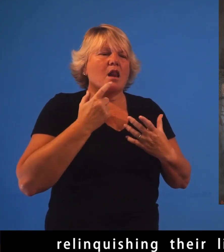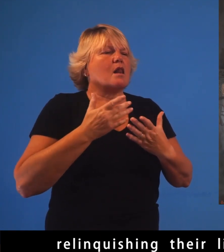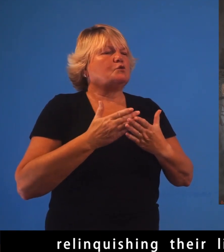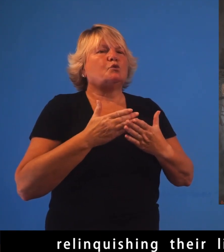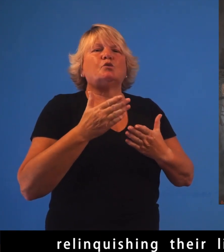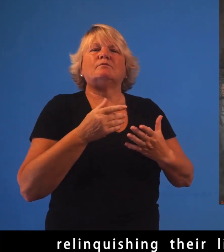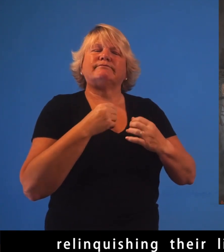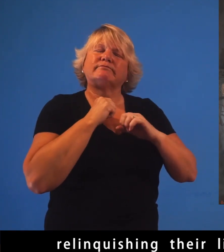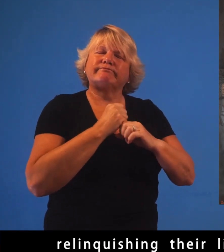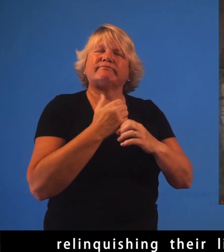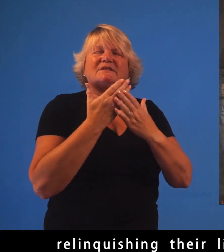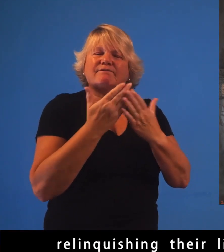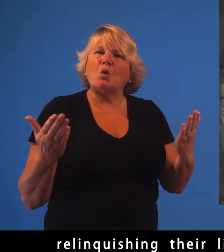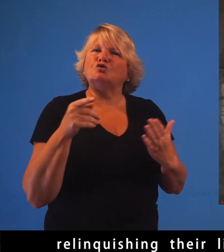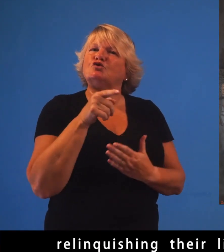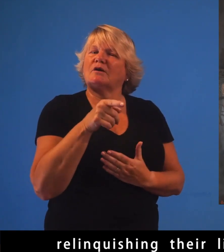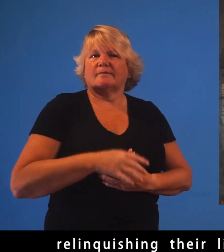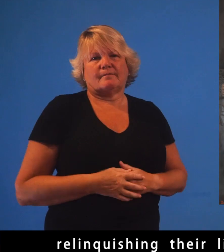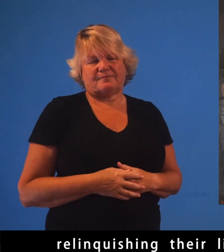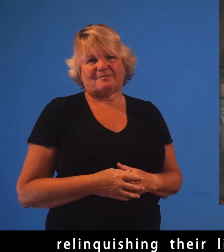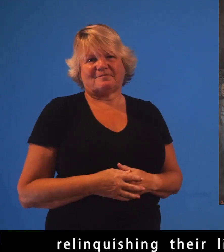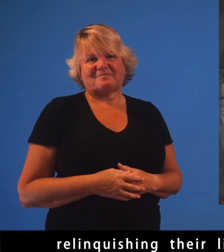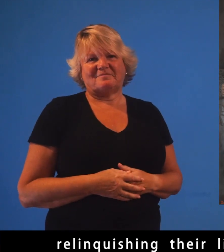relinquishing their life and will to devotion.